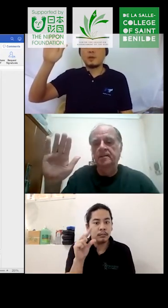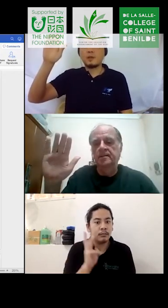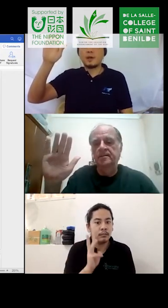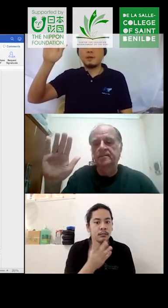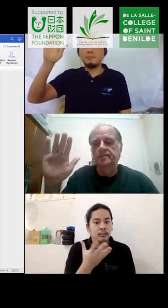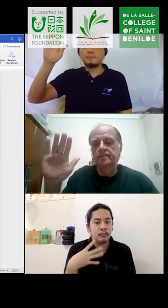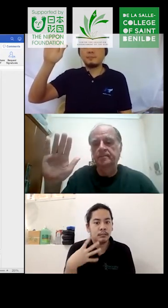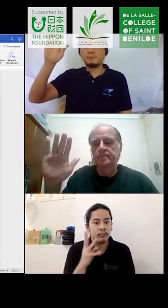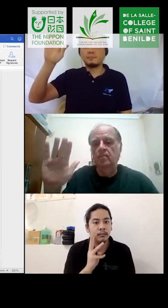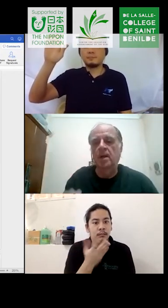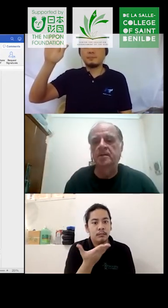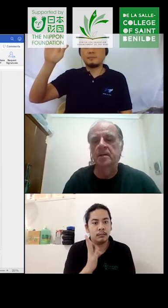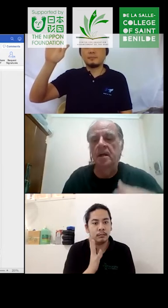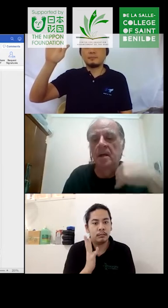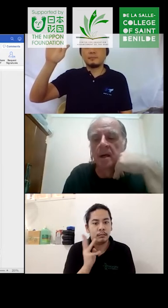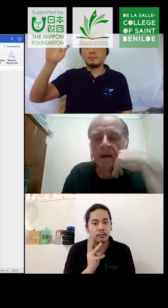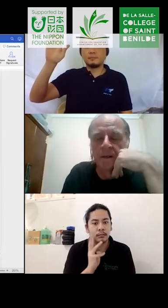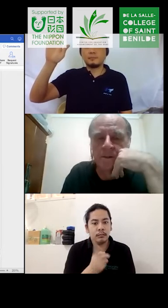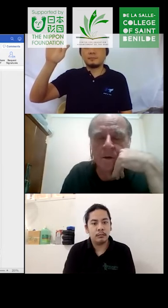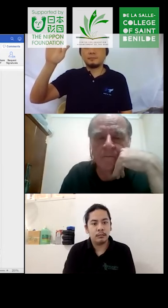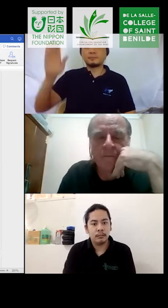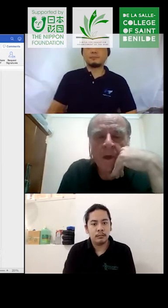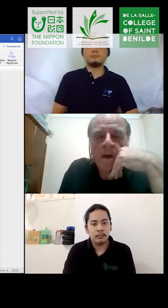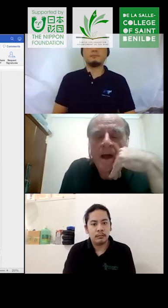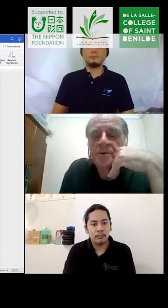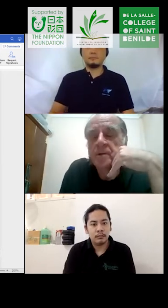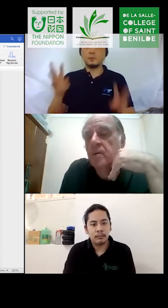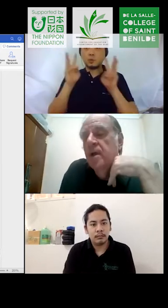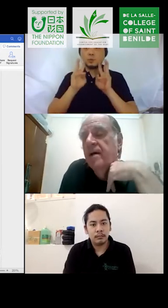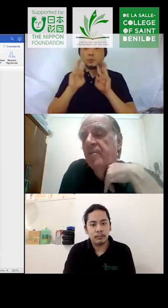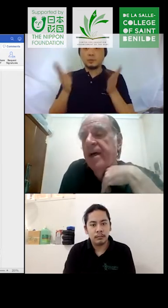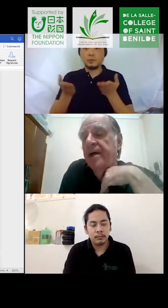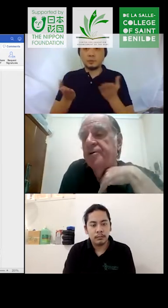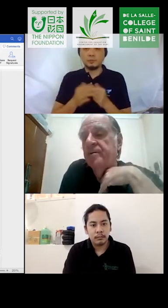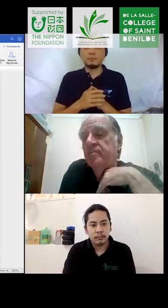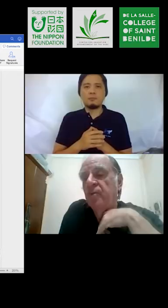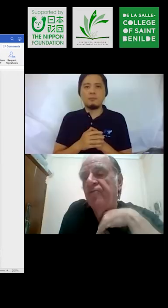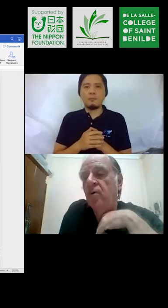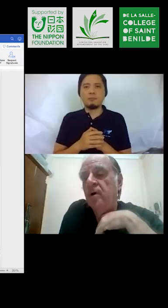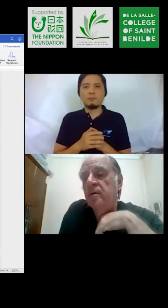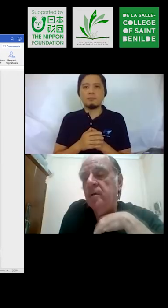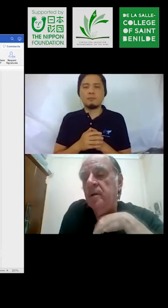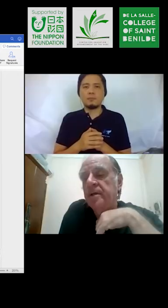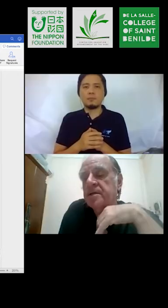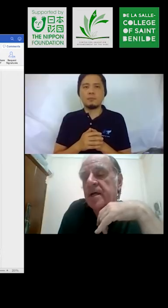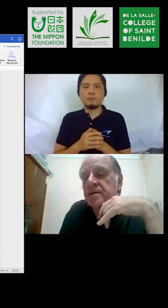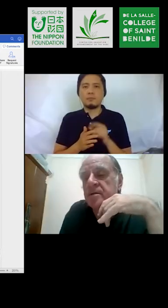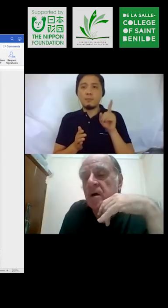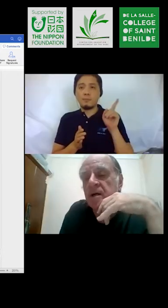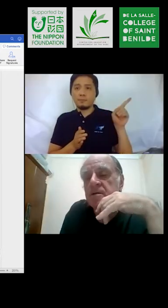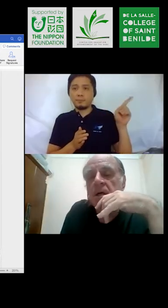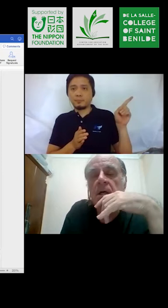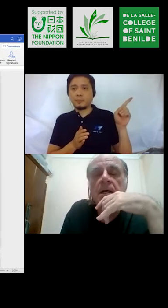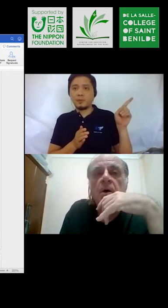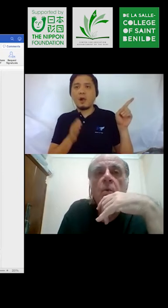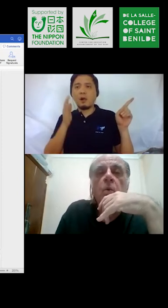Dr. Woody, go ahead. yes. So actually, we'll have a page before this lesson